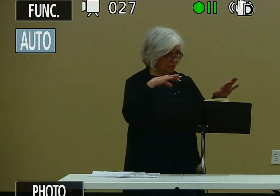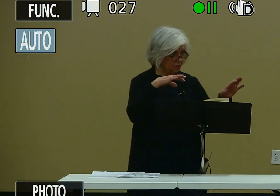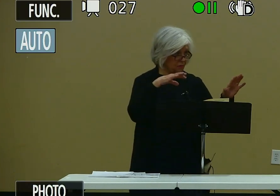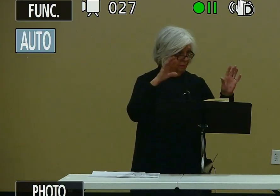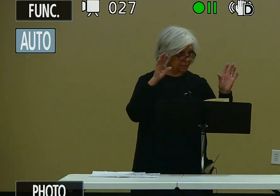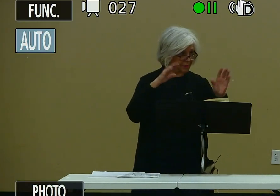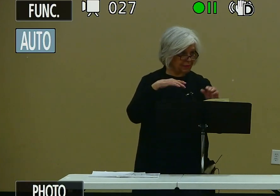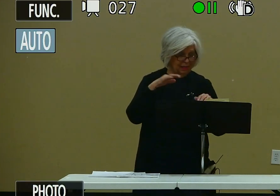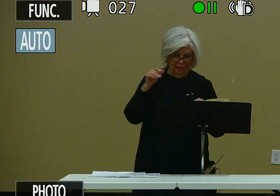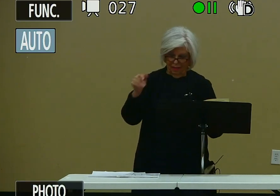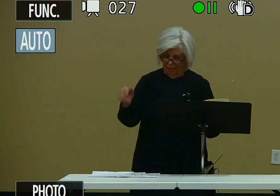because